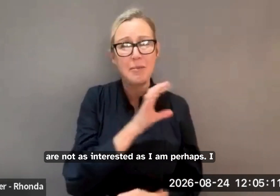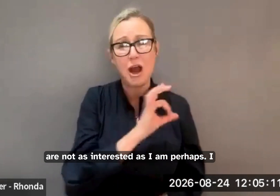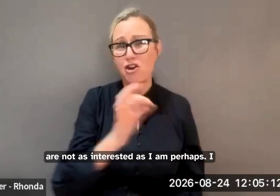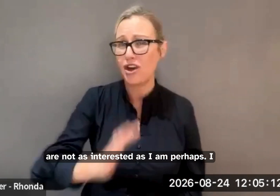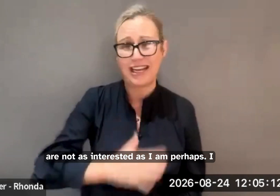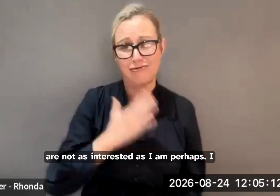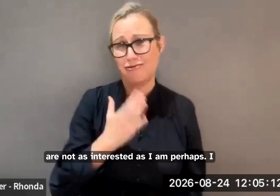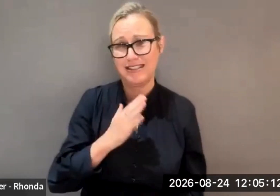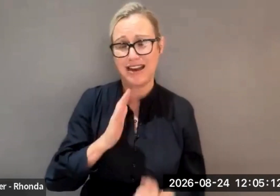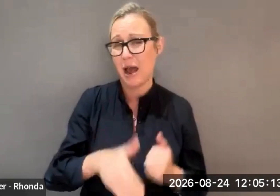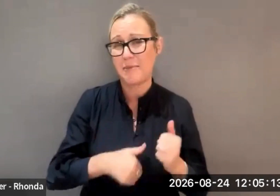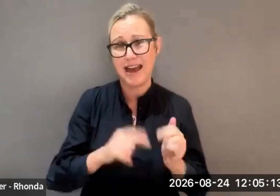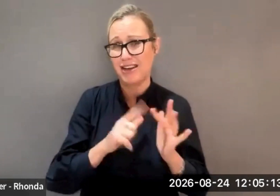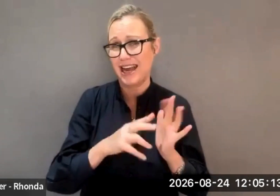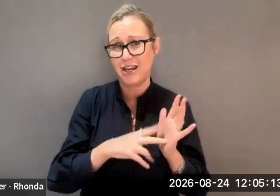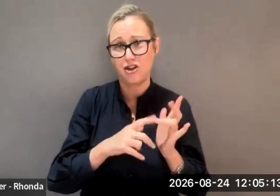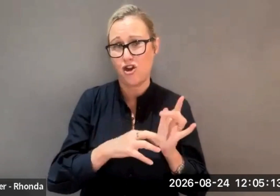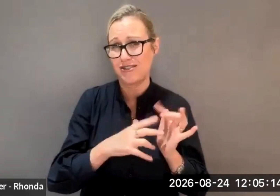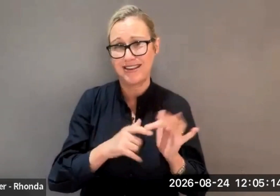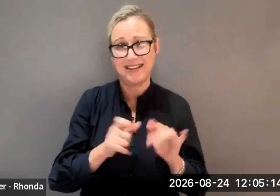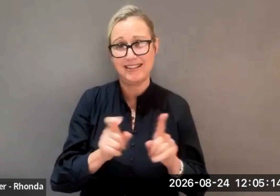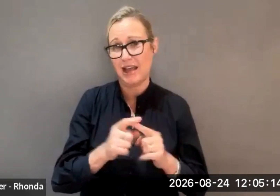am, perhaps.